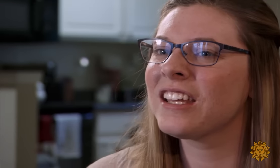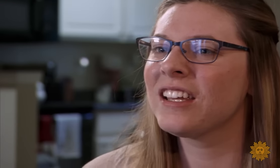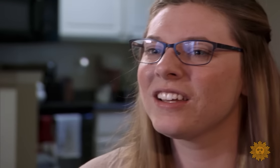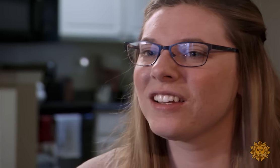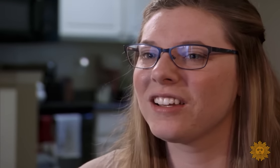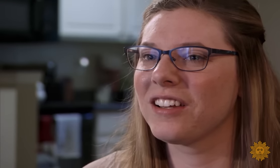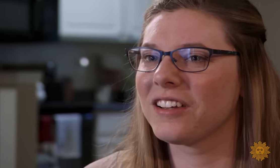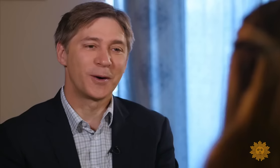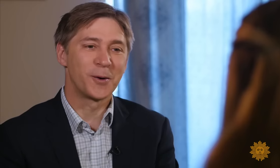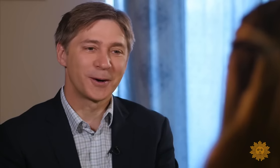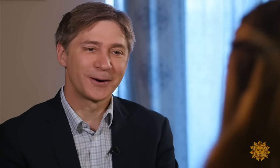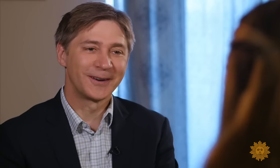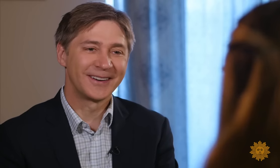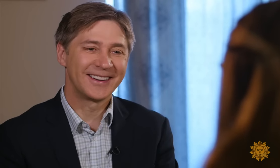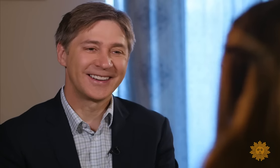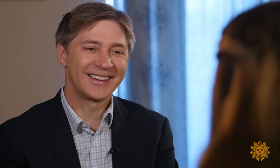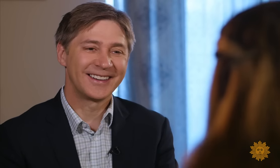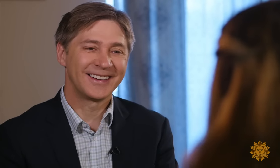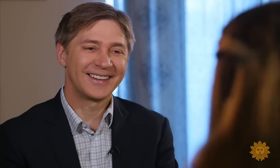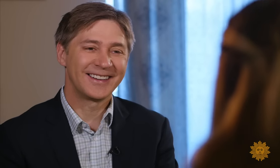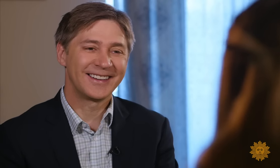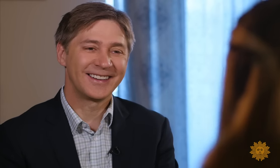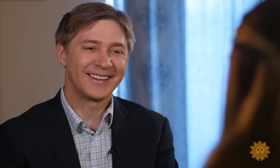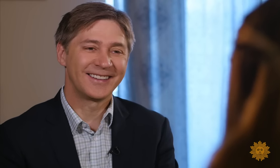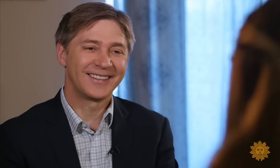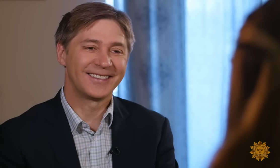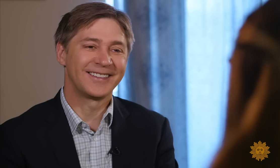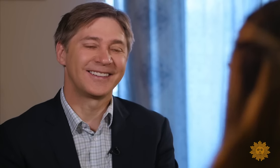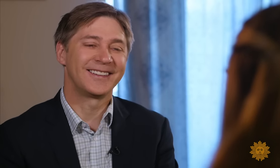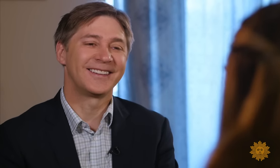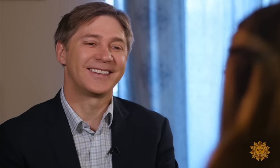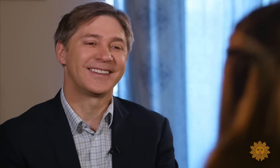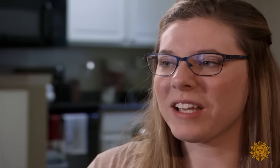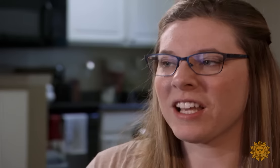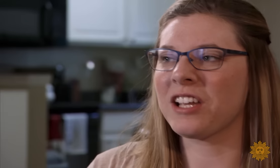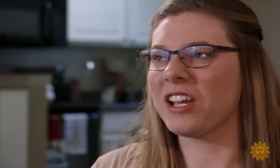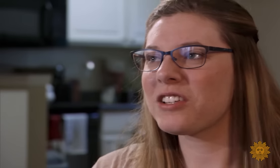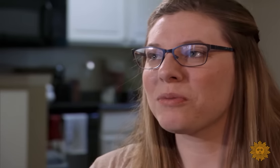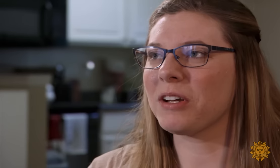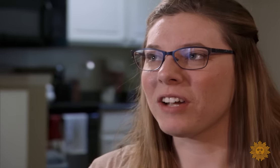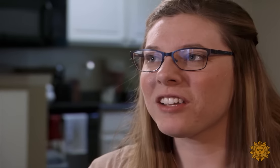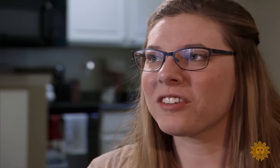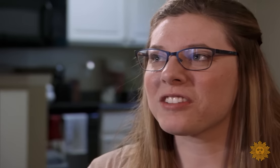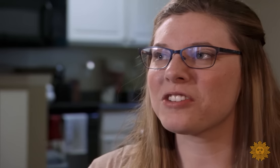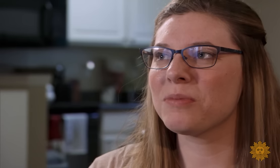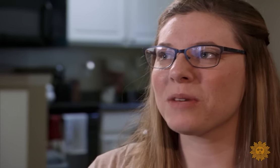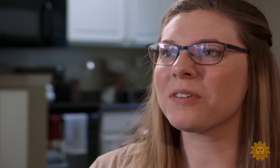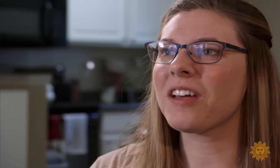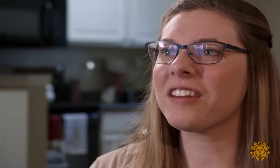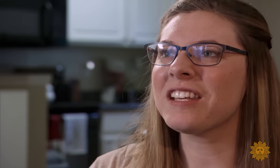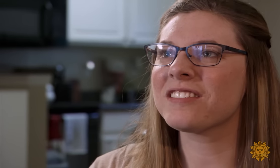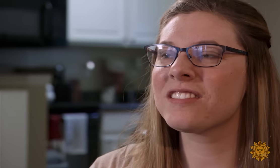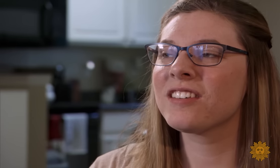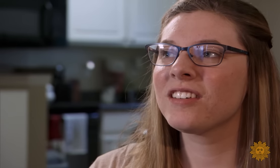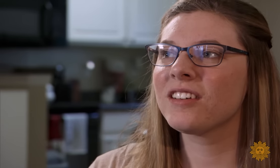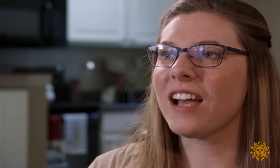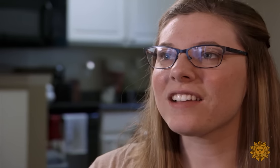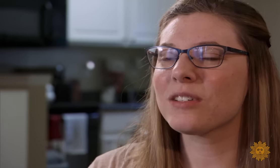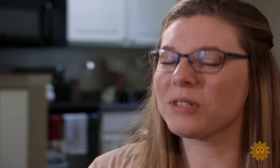Getting ready to take one order? Yeah. If he's a regular and I want to make that connection with my regulars, I should be able to at least ask him what he